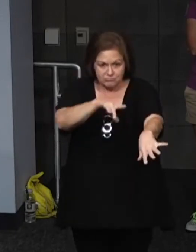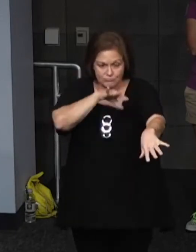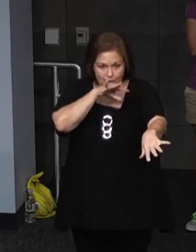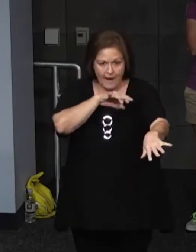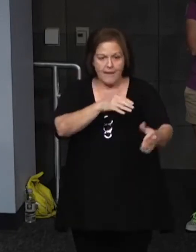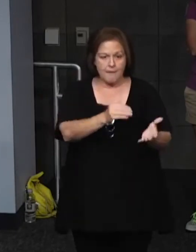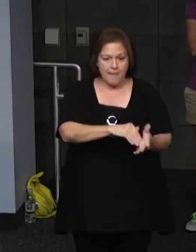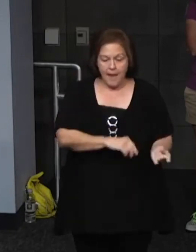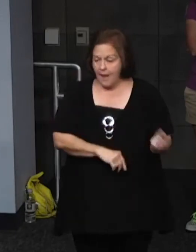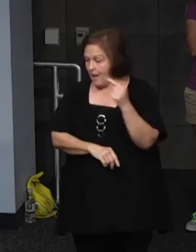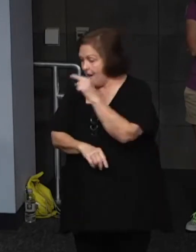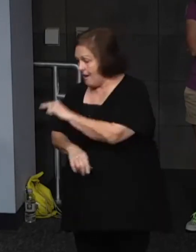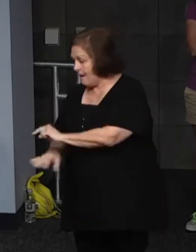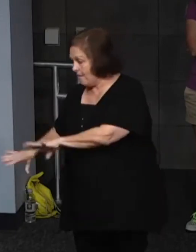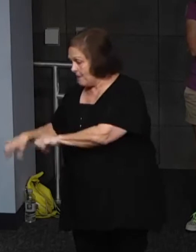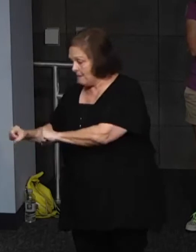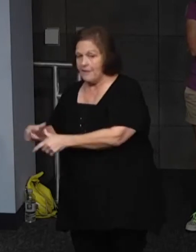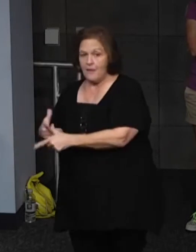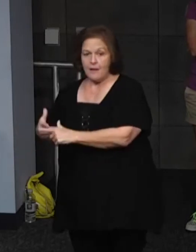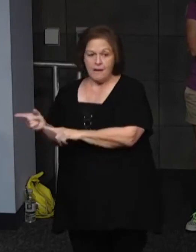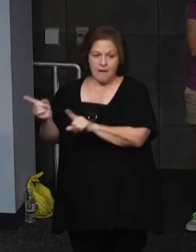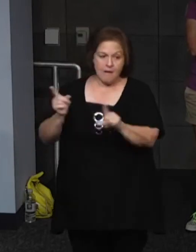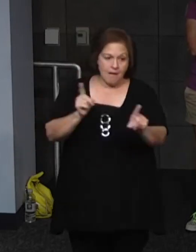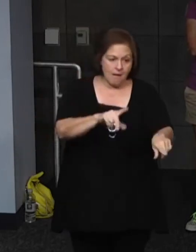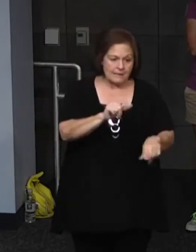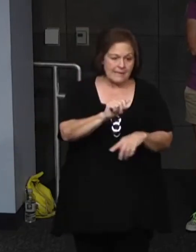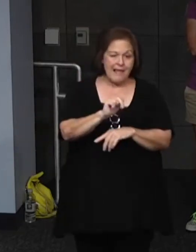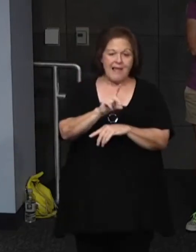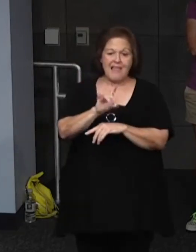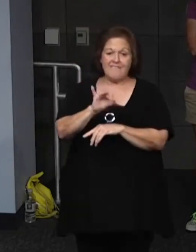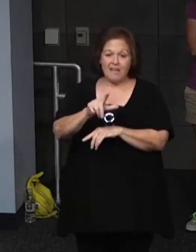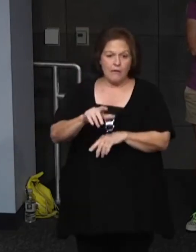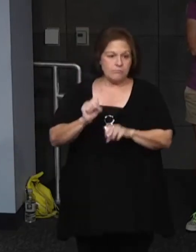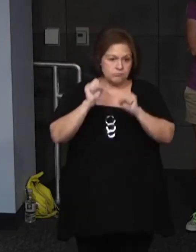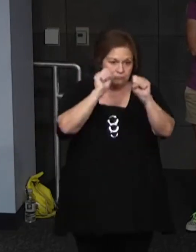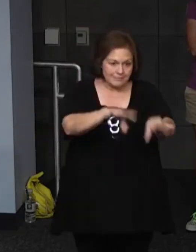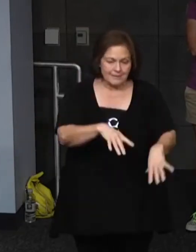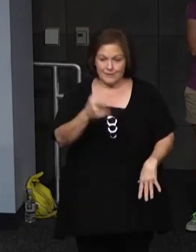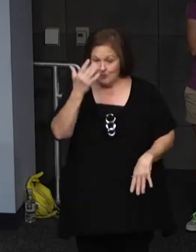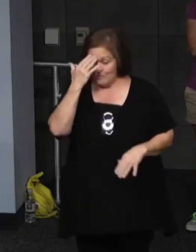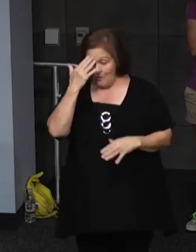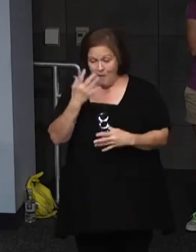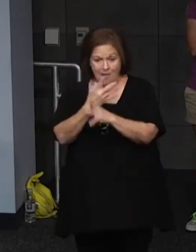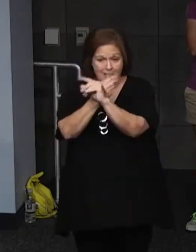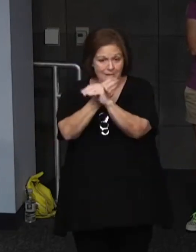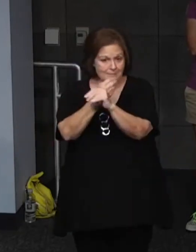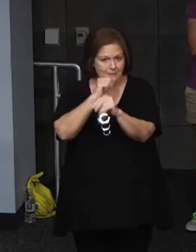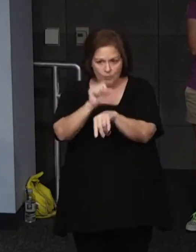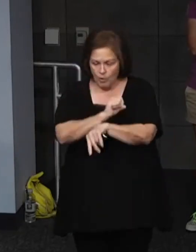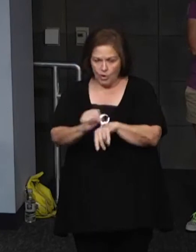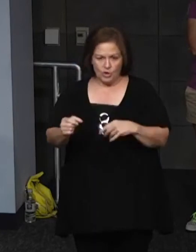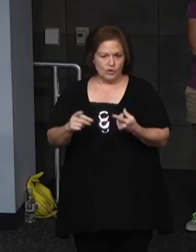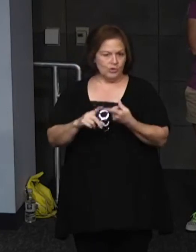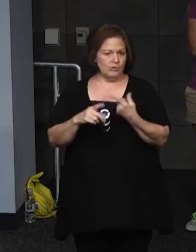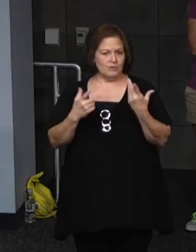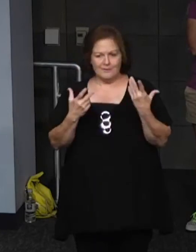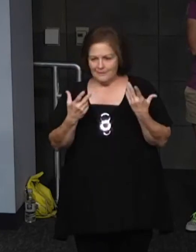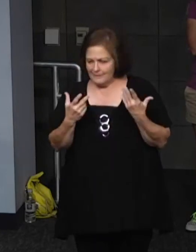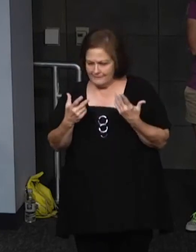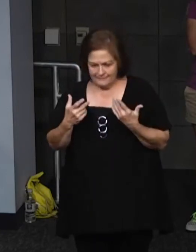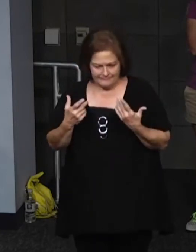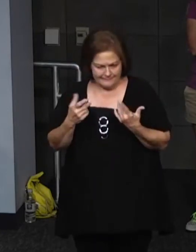And obviously, some roads are closed, traffic signals are down, energy trucks are out there. It is not normal